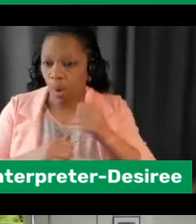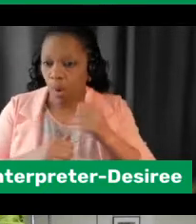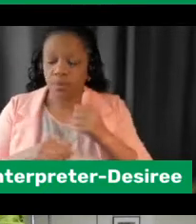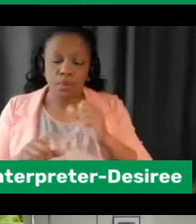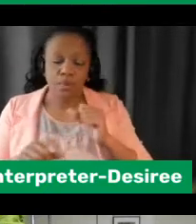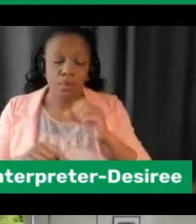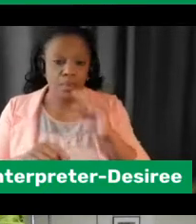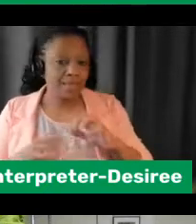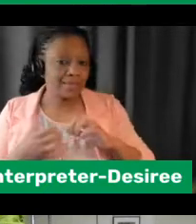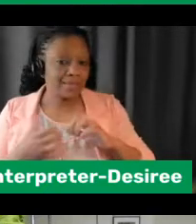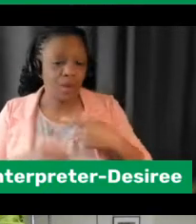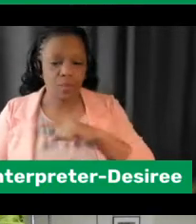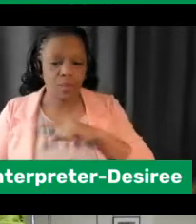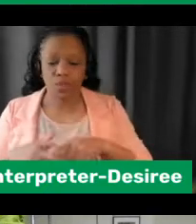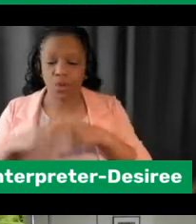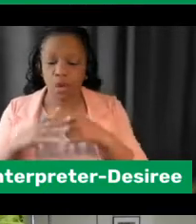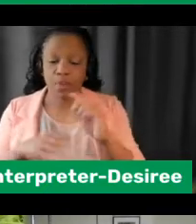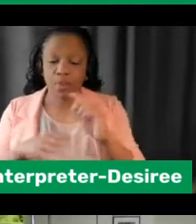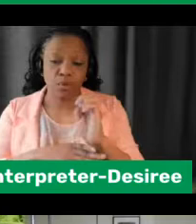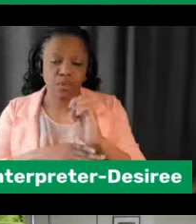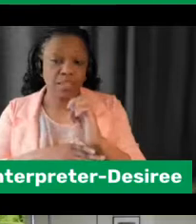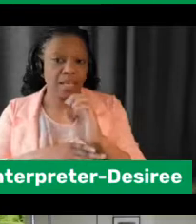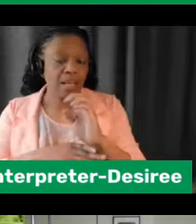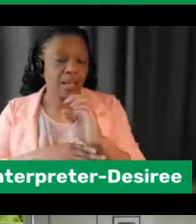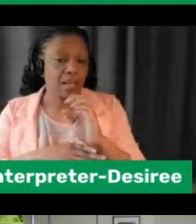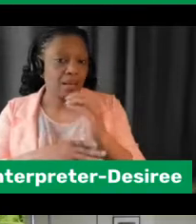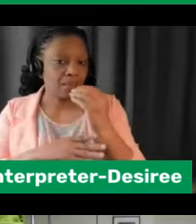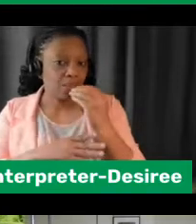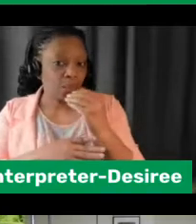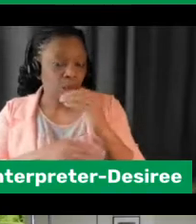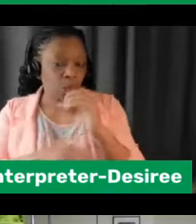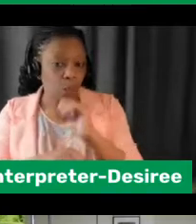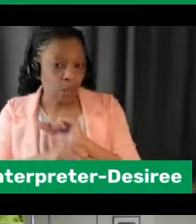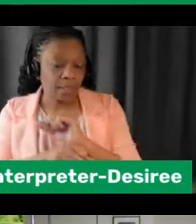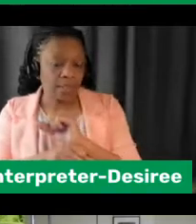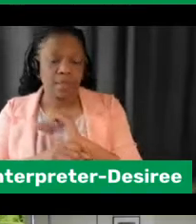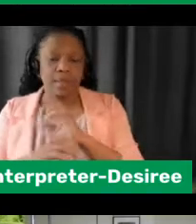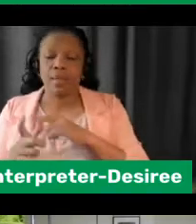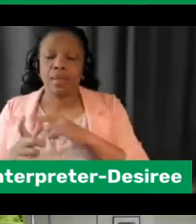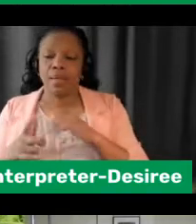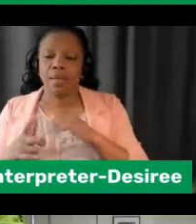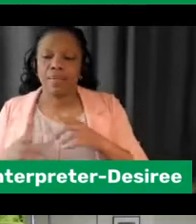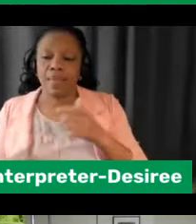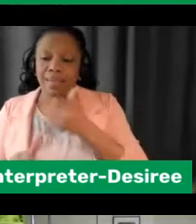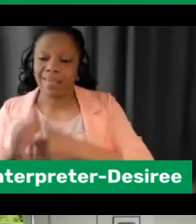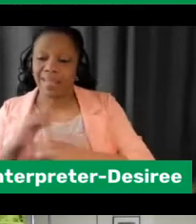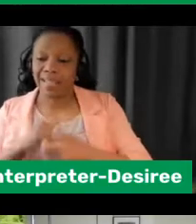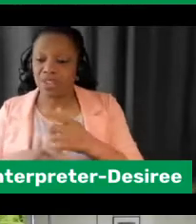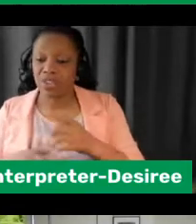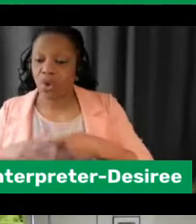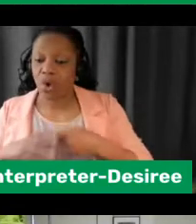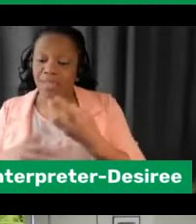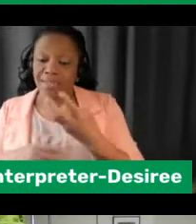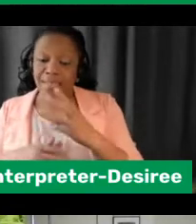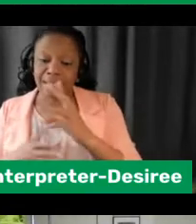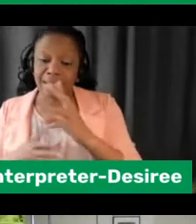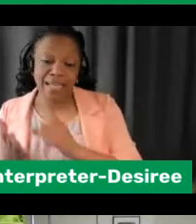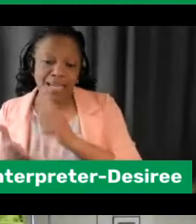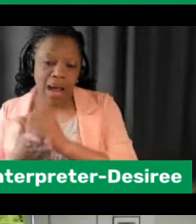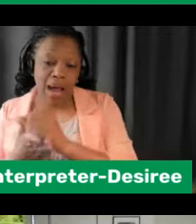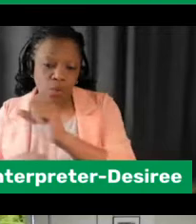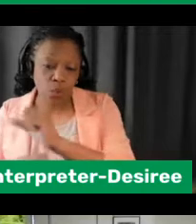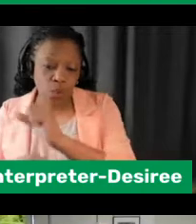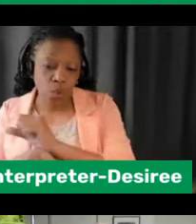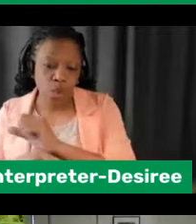work. And our worker owners went from, being able to each have 16 hours on this job to being